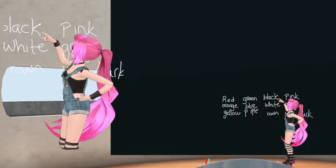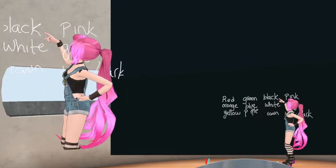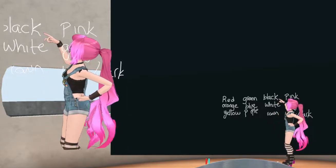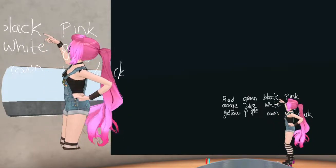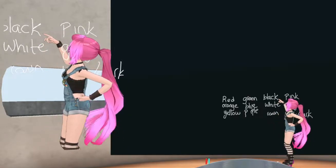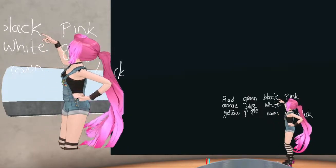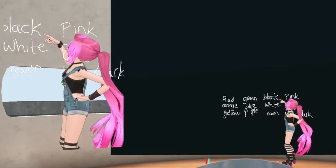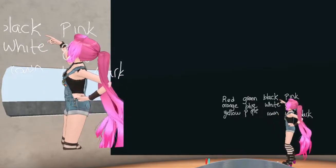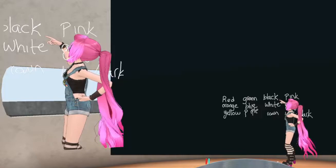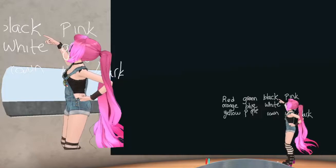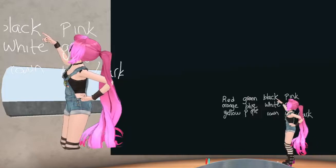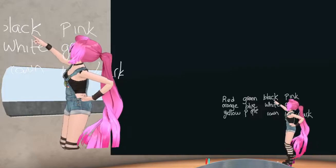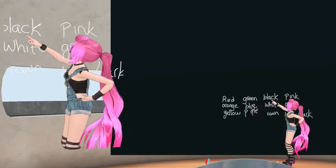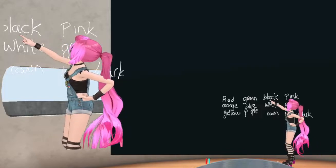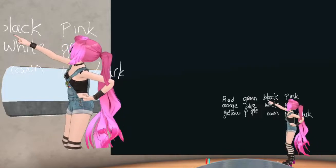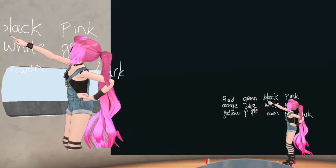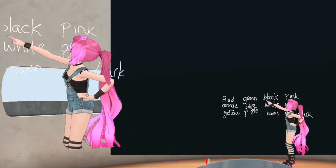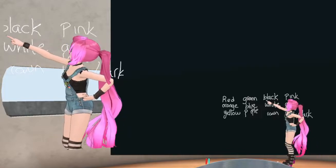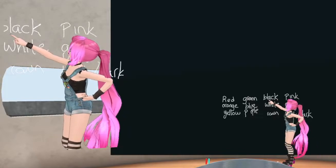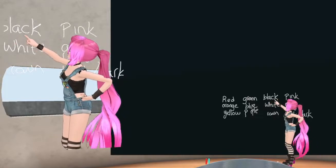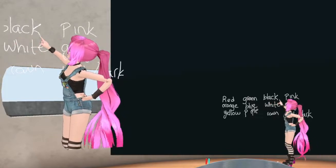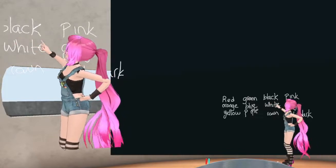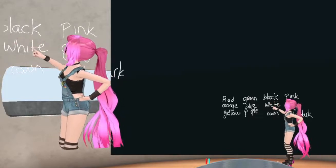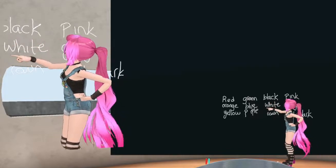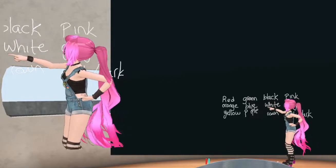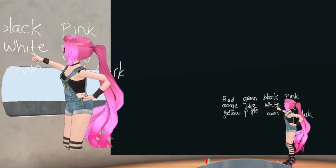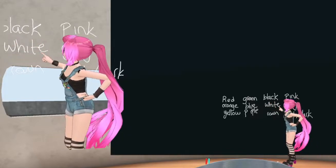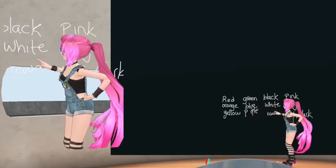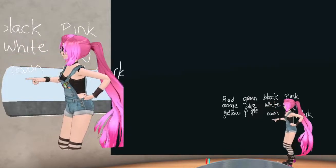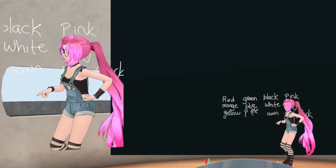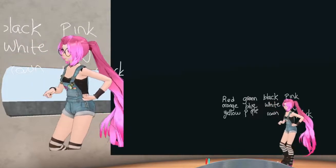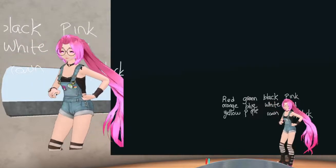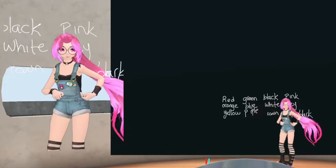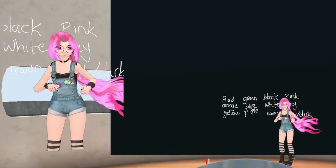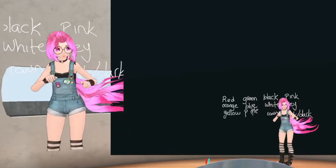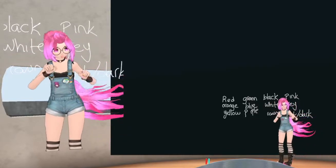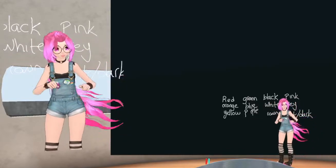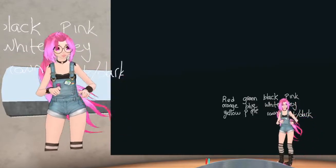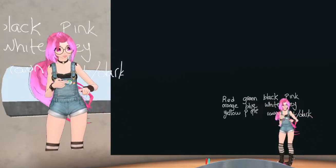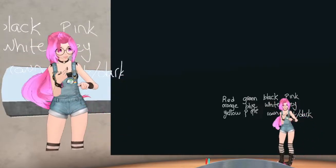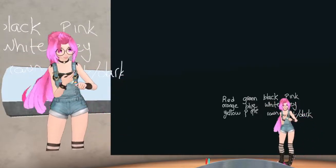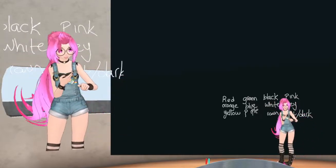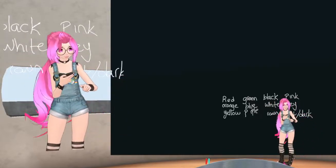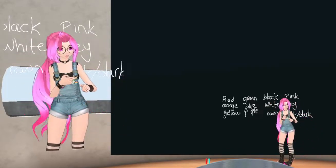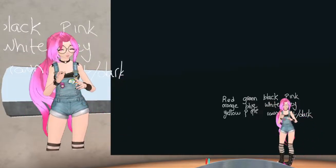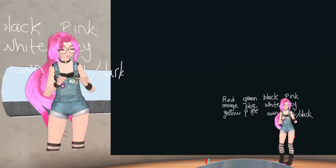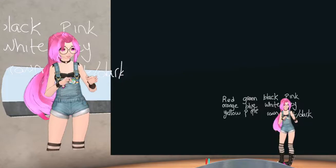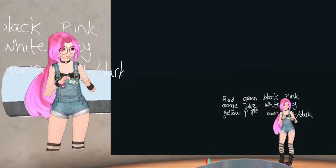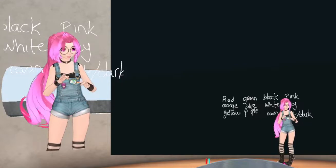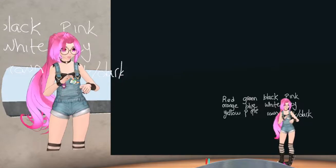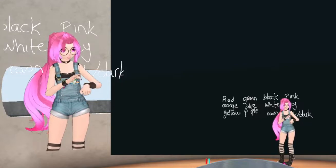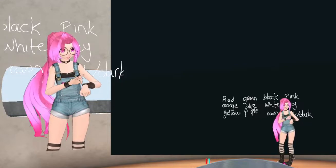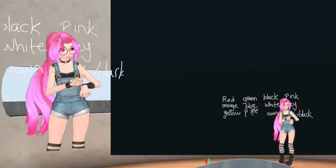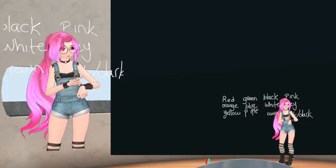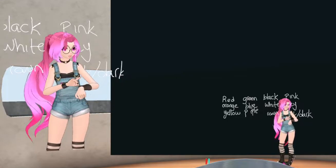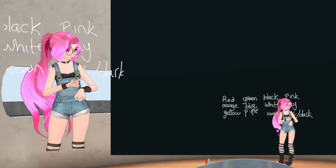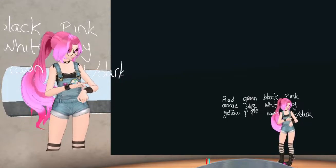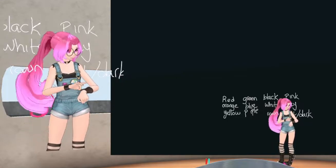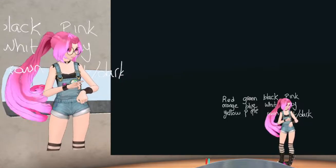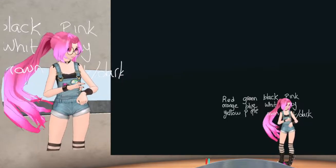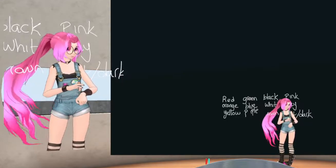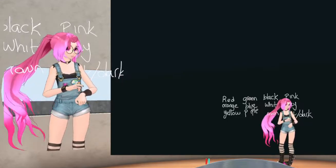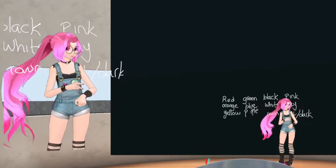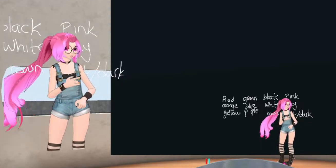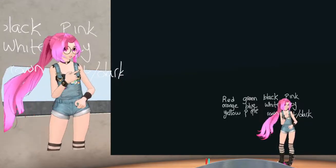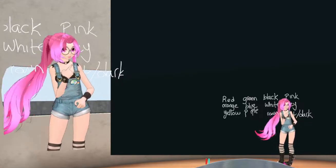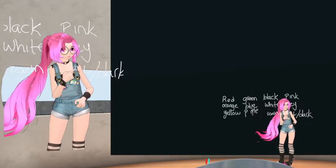yeah, white, pure soul, sure, yeah. So black and white, they can be used to describe somebody's